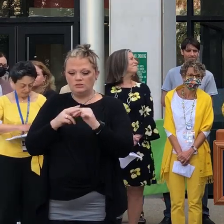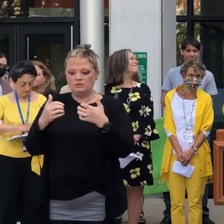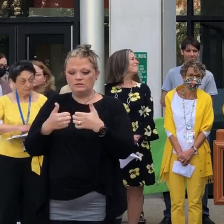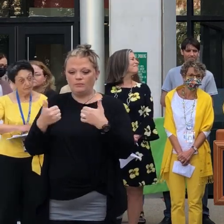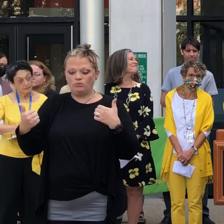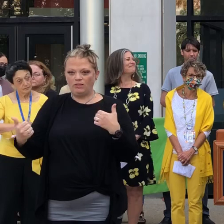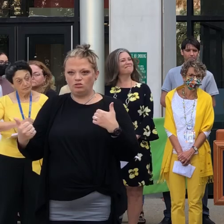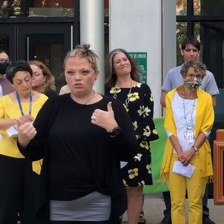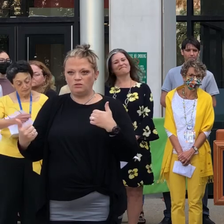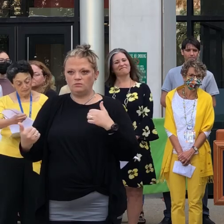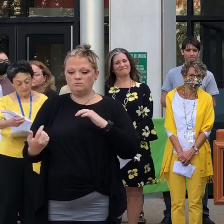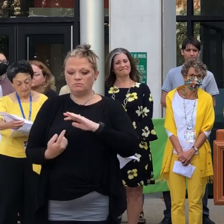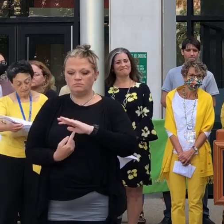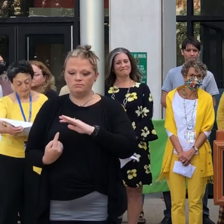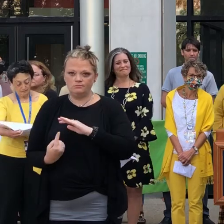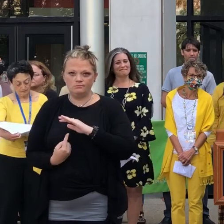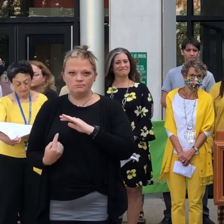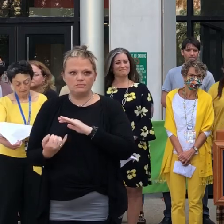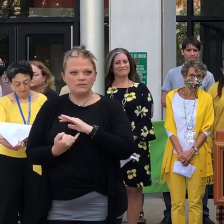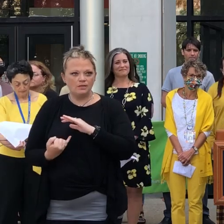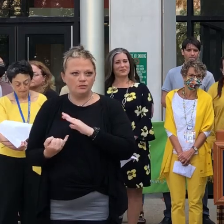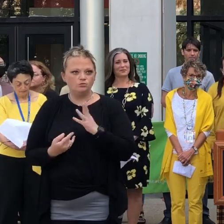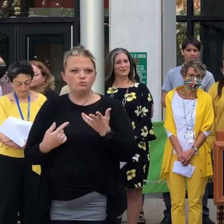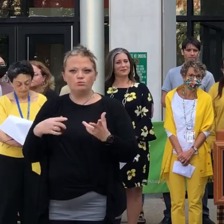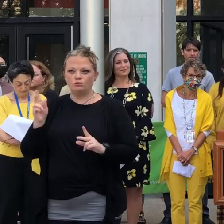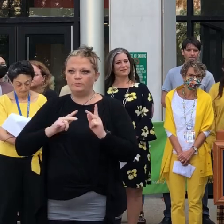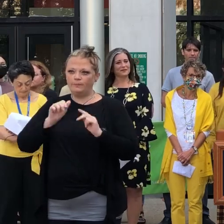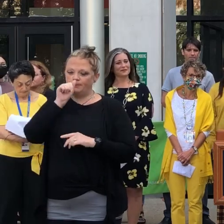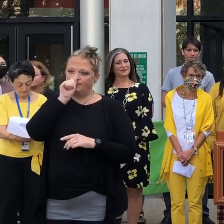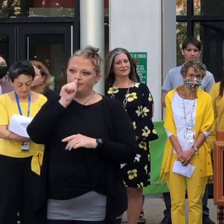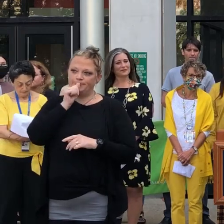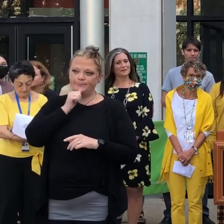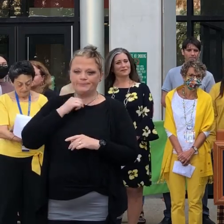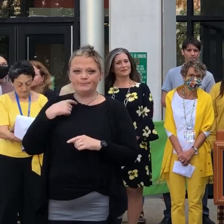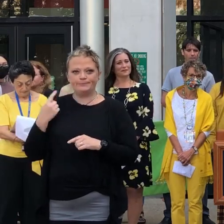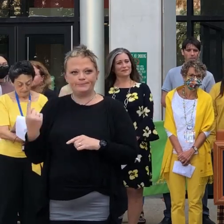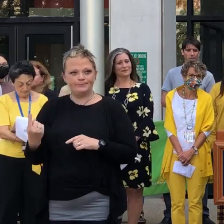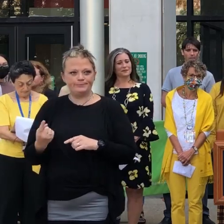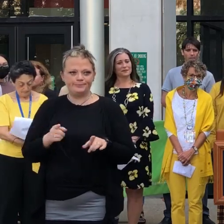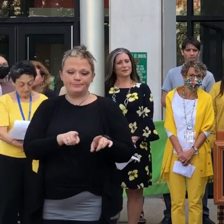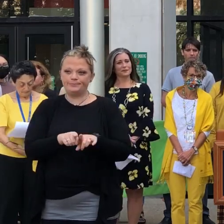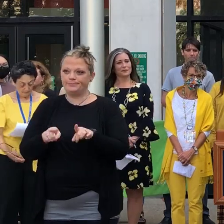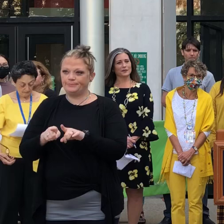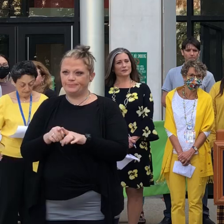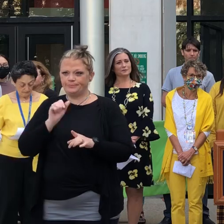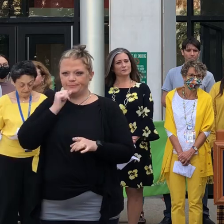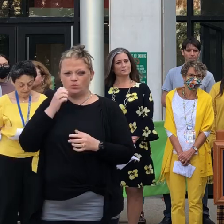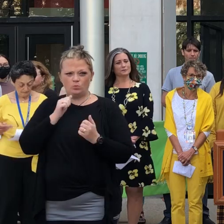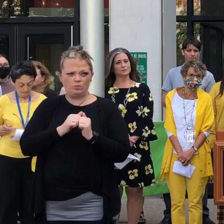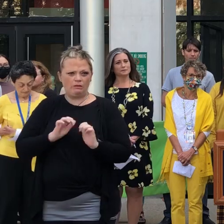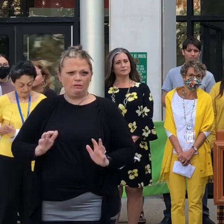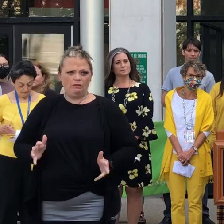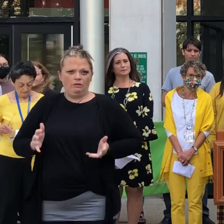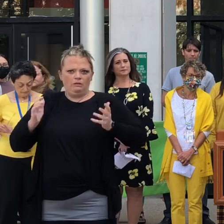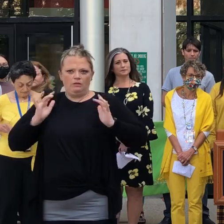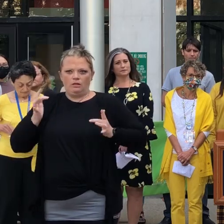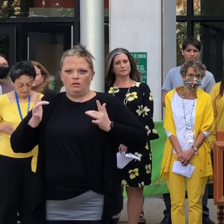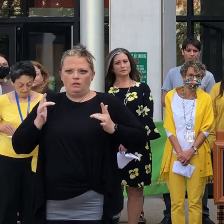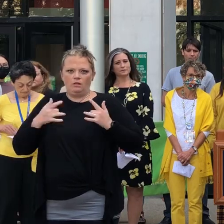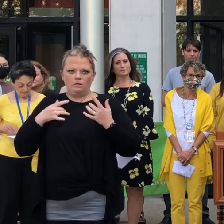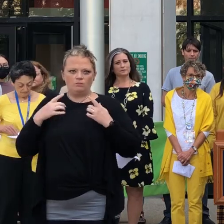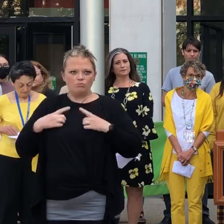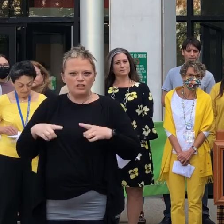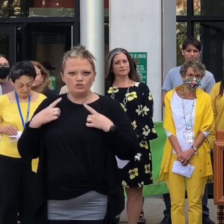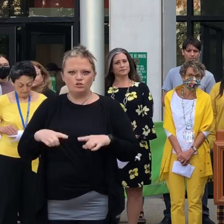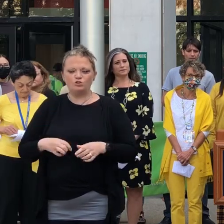and isolation as people have been suffering with this. They've also been suffering in terms of anxiety and depression